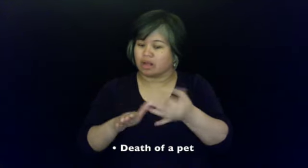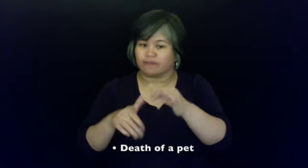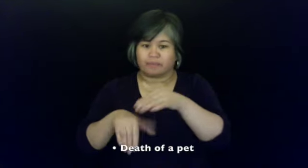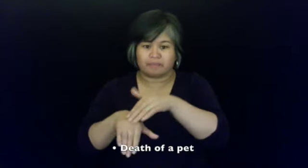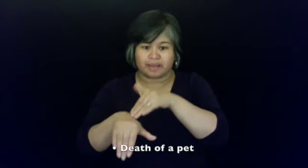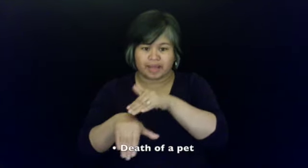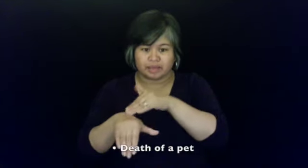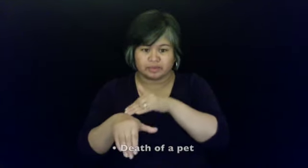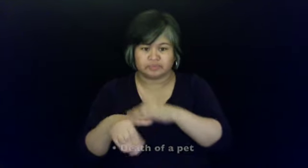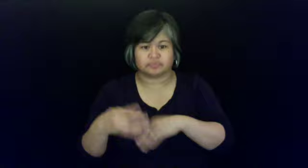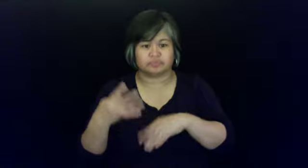death of a pet,